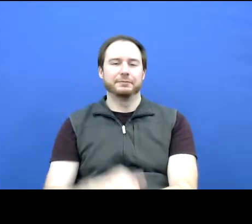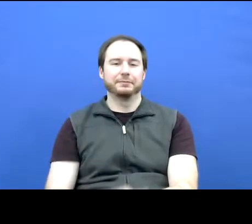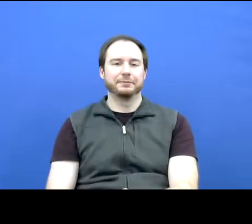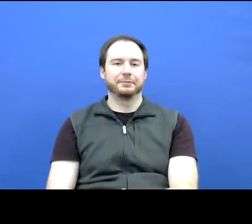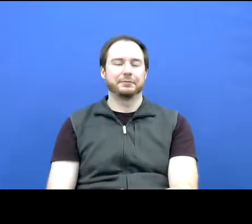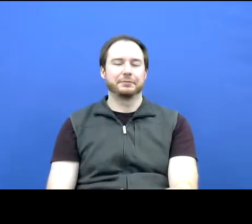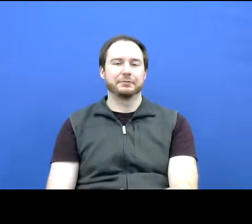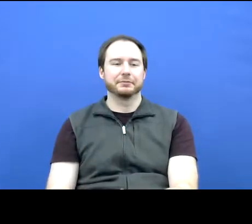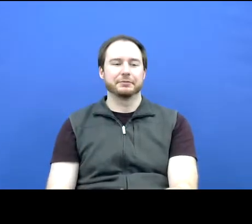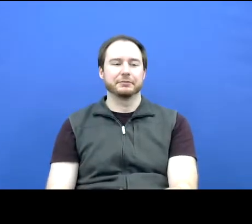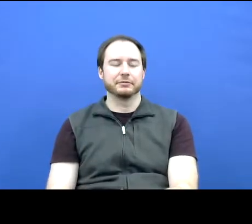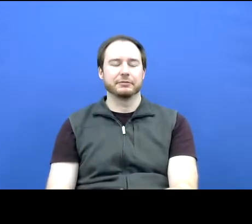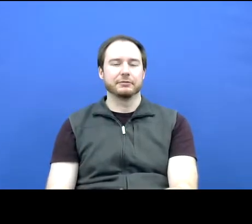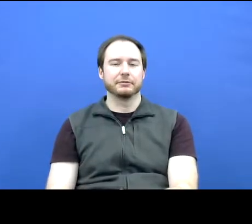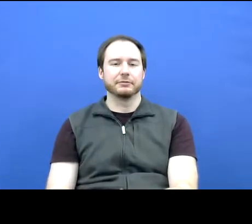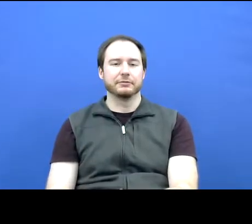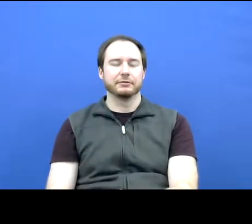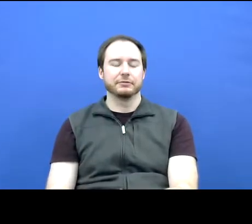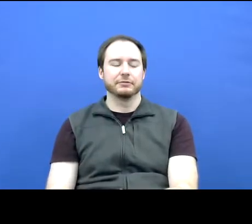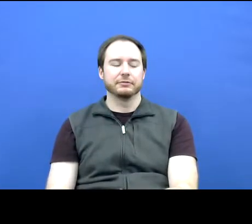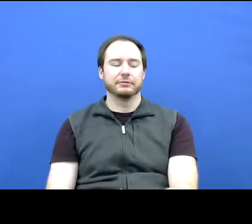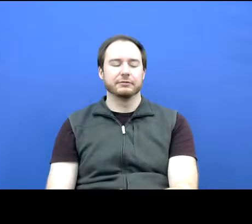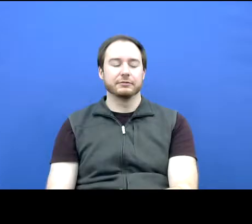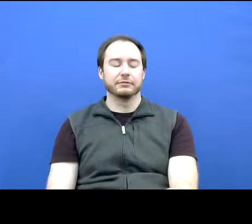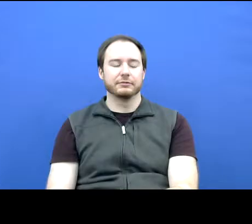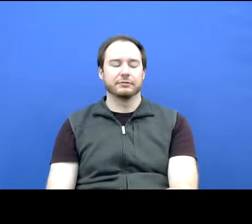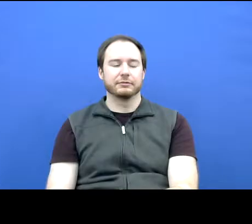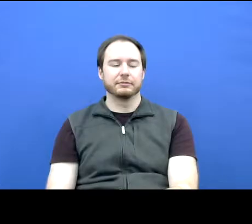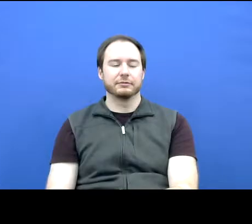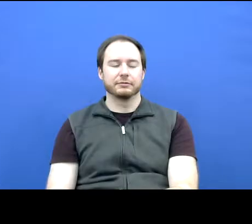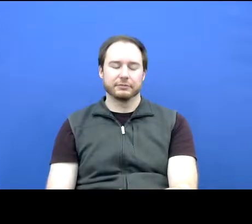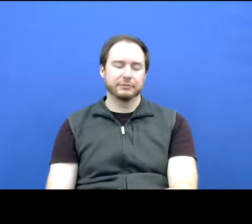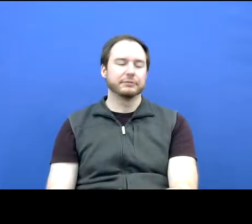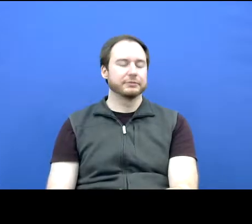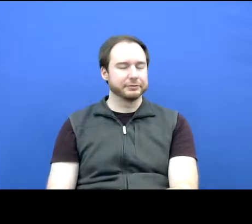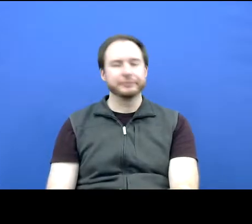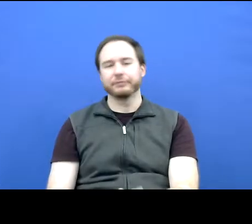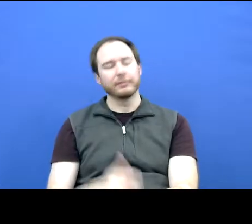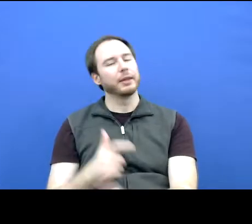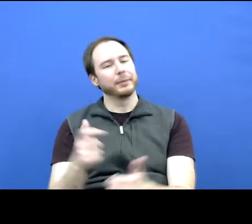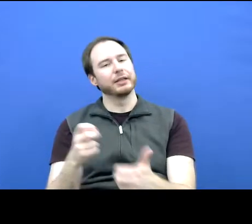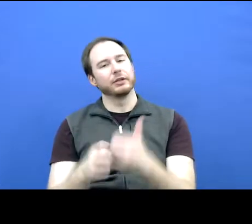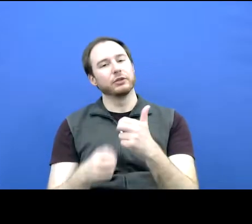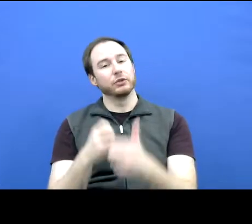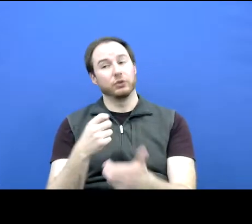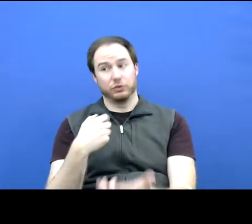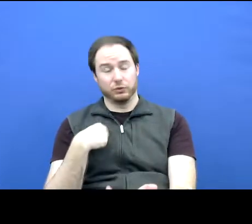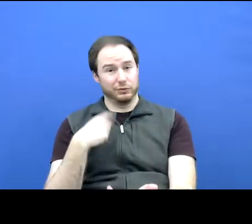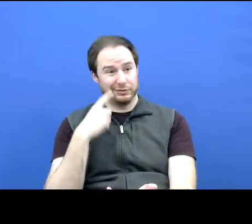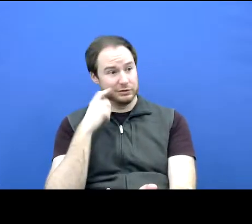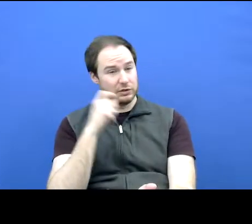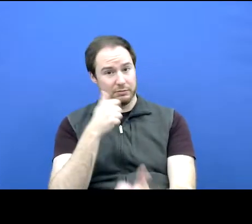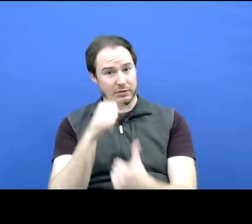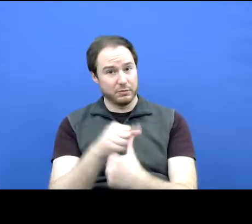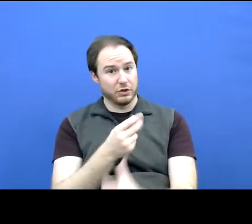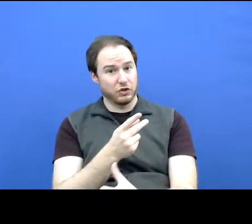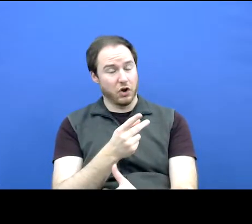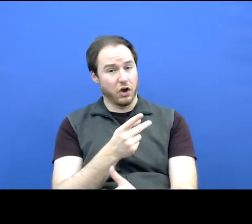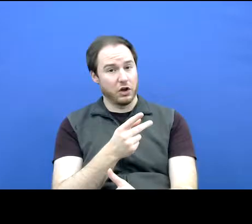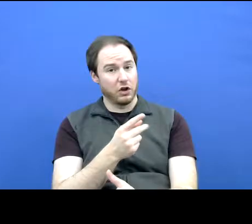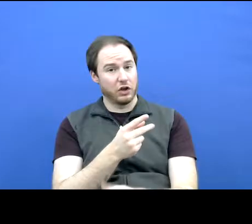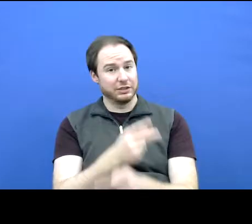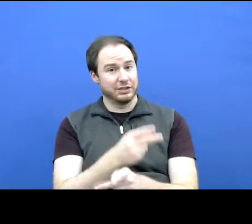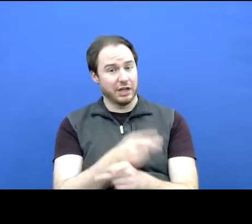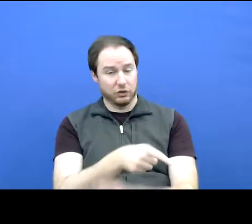But like I said, it's definitely an issue. I mean, we saw it with the dog shelter. The dog shelter,